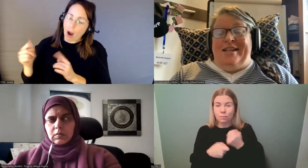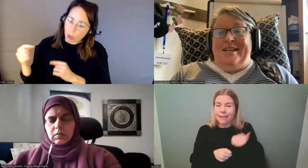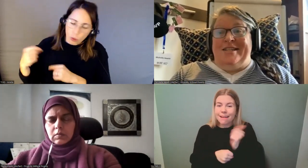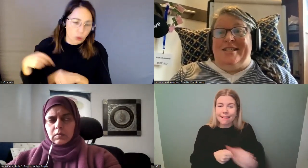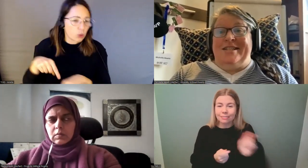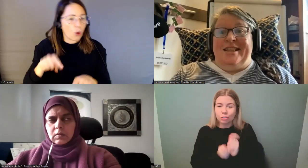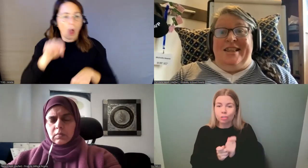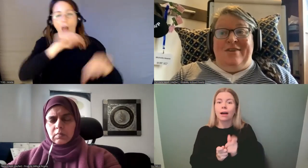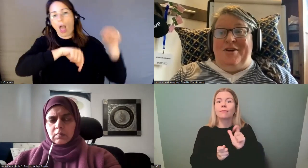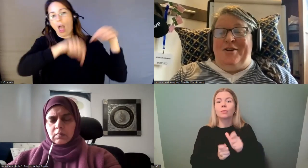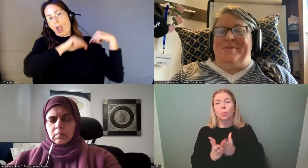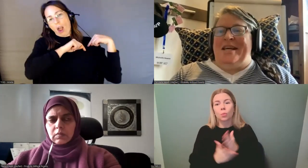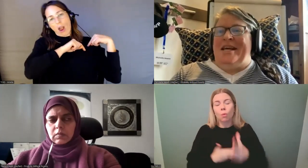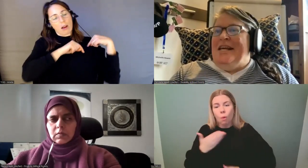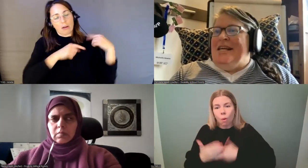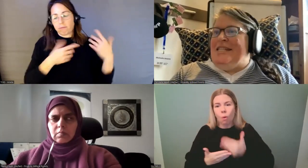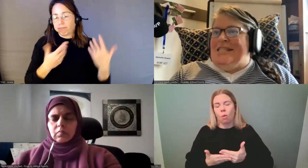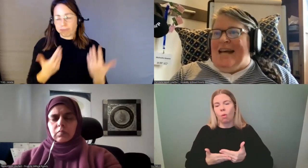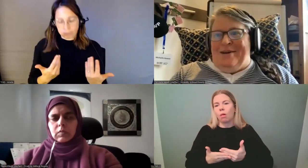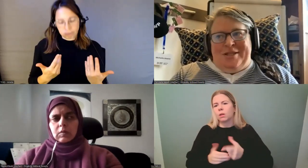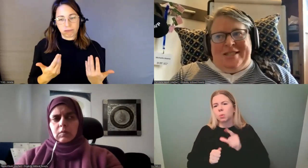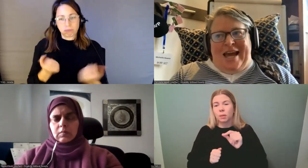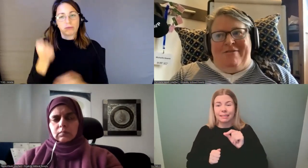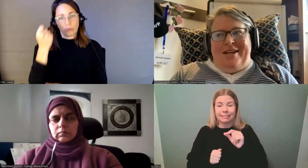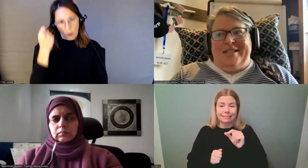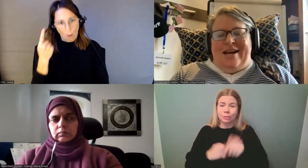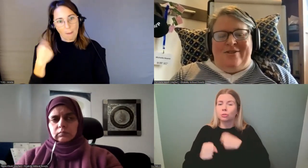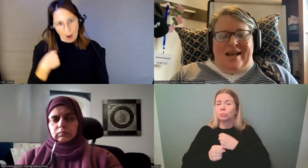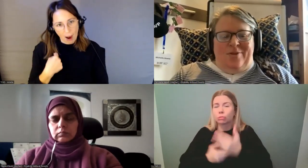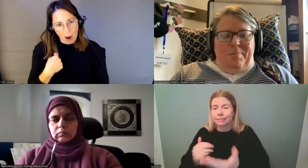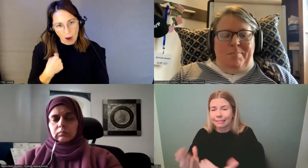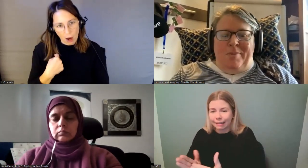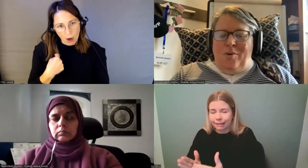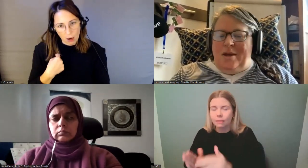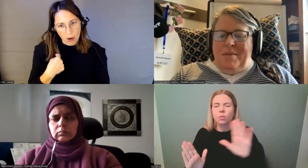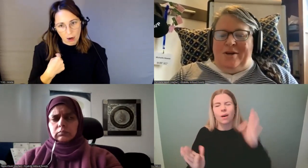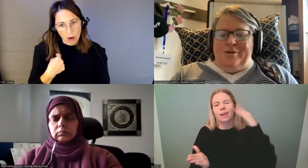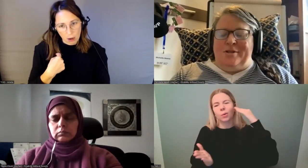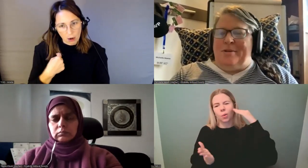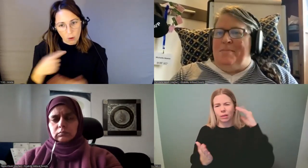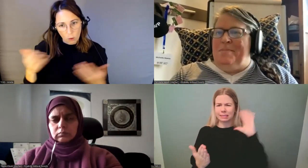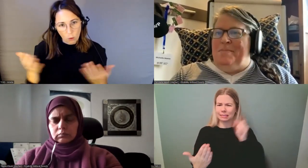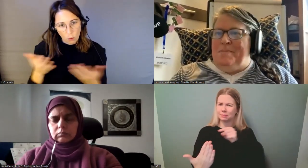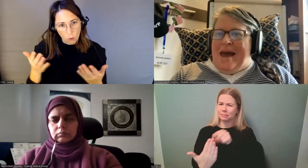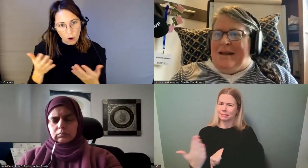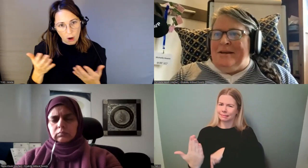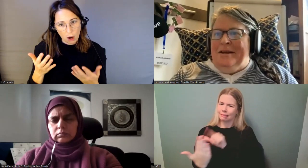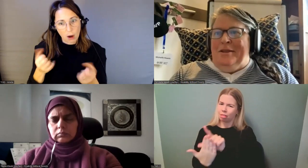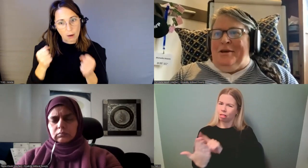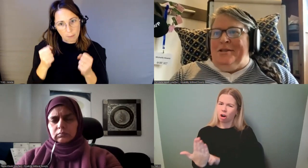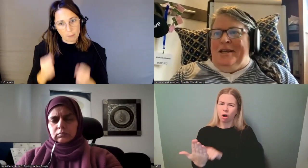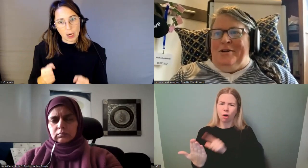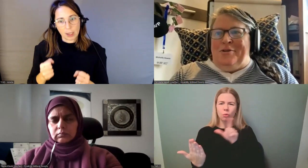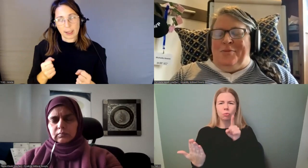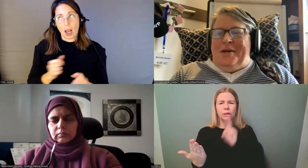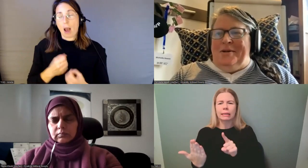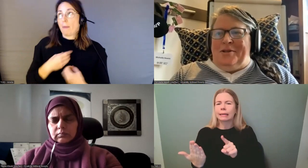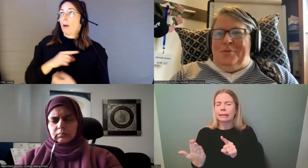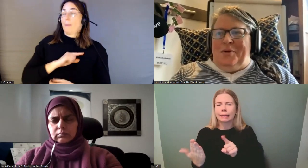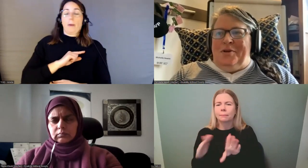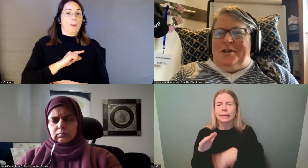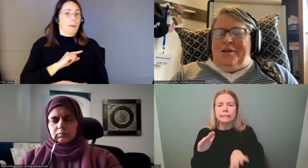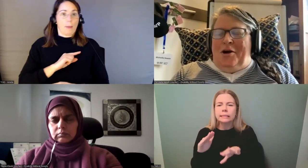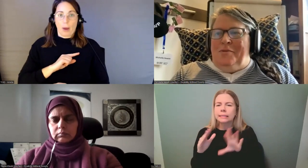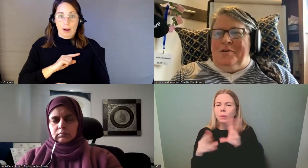that regulations and leaving it up to, it sounds scary. It sounds like the bogeyman under the bed that